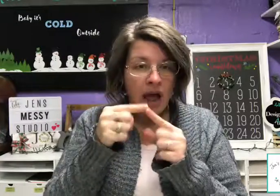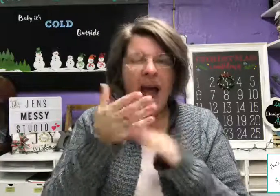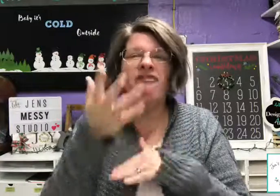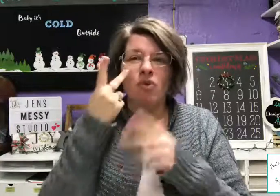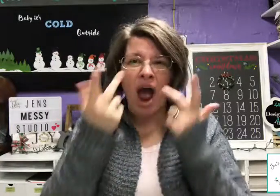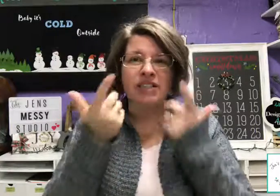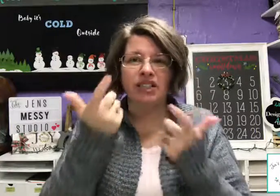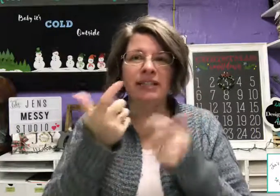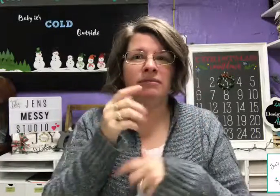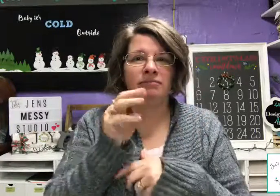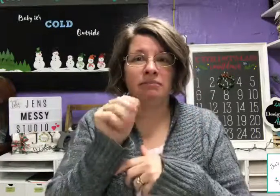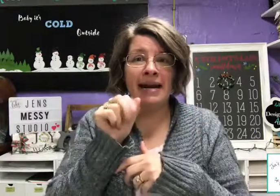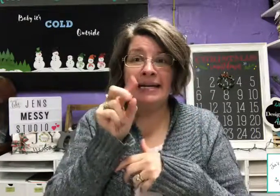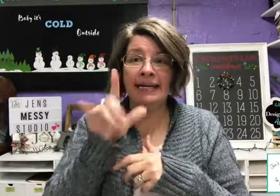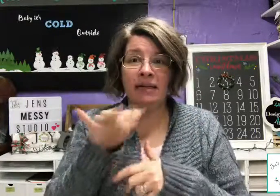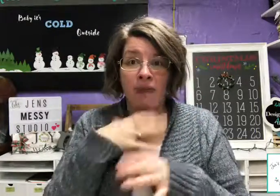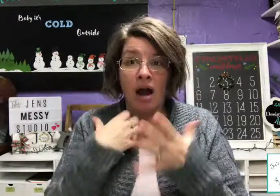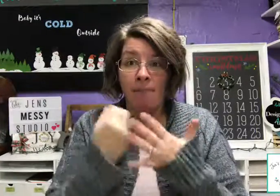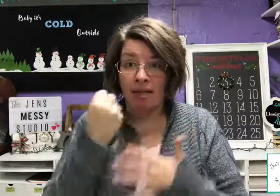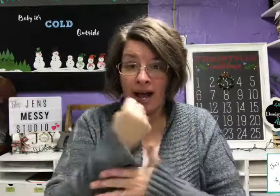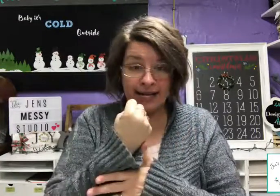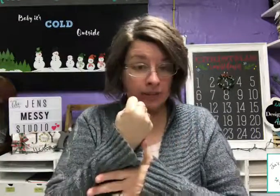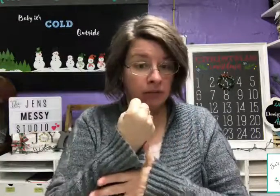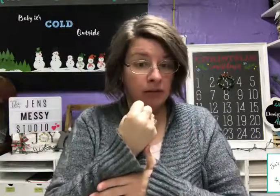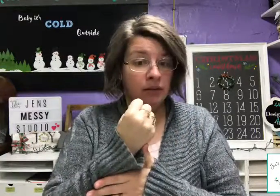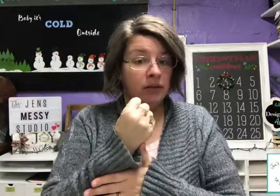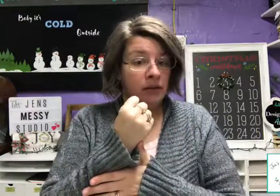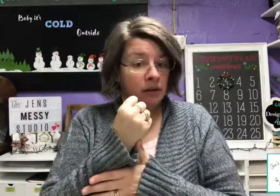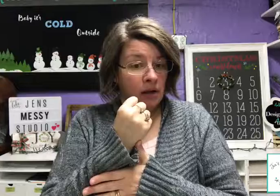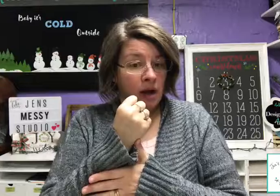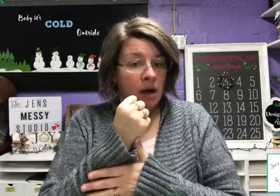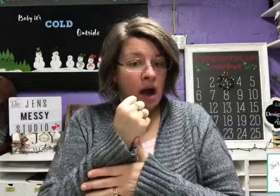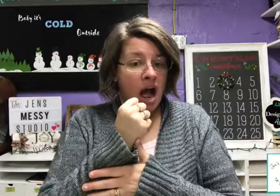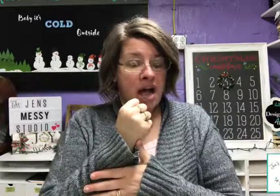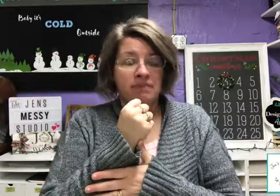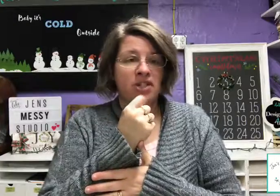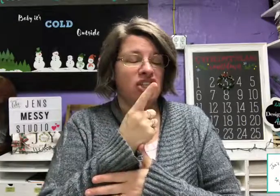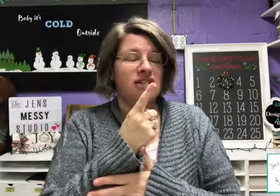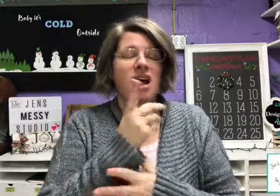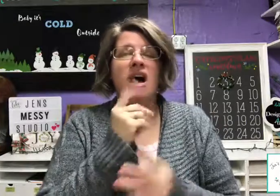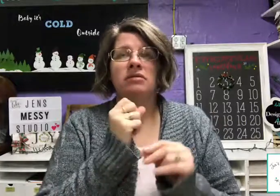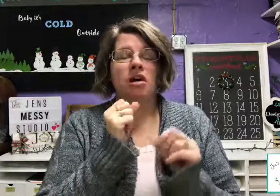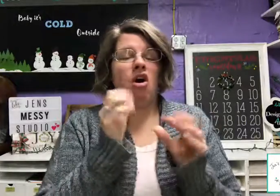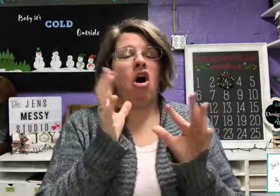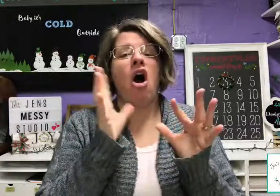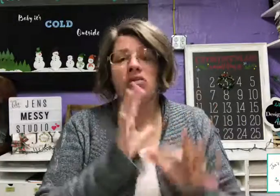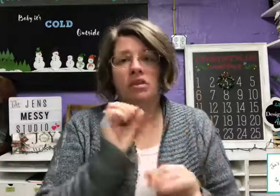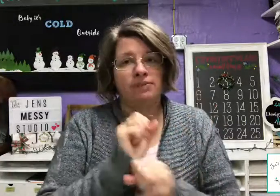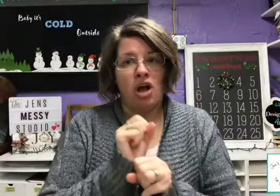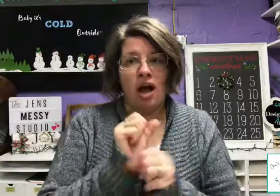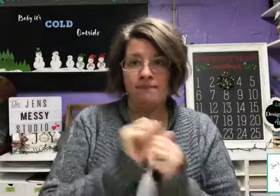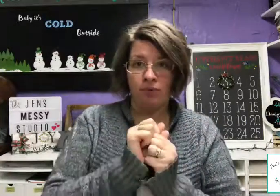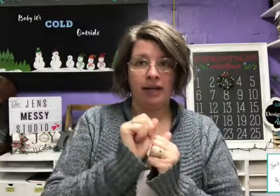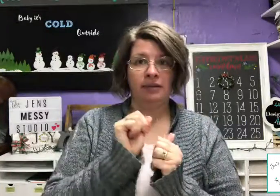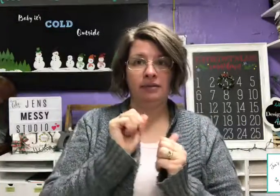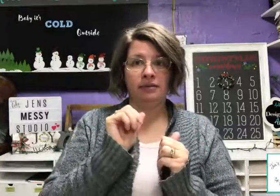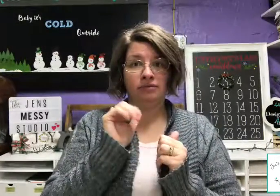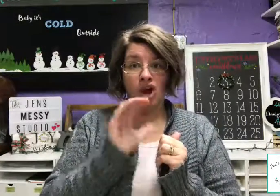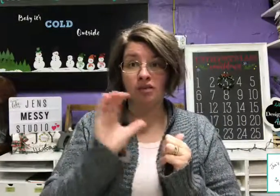2018, after watching, meeting, my whole life. I sit down all the time and just